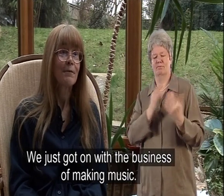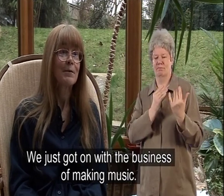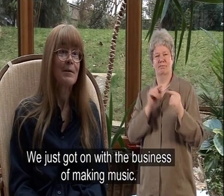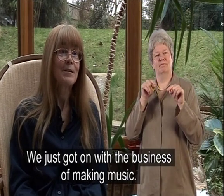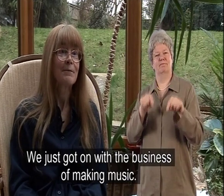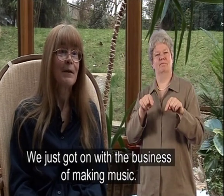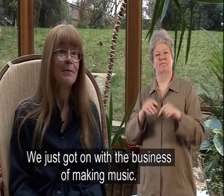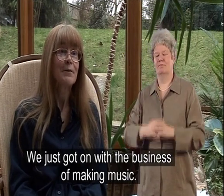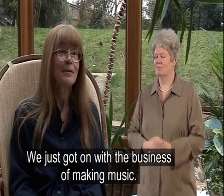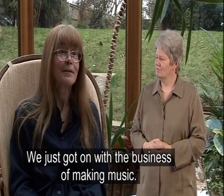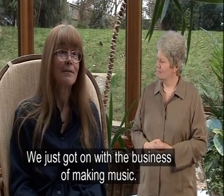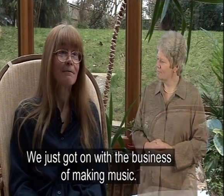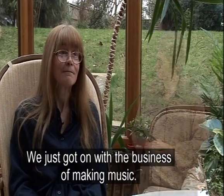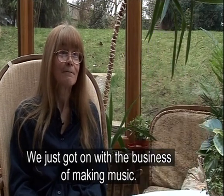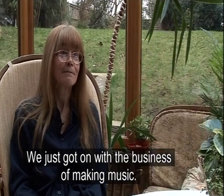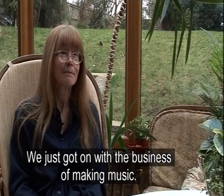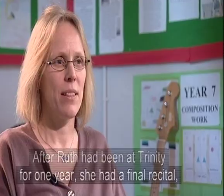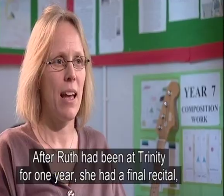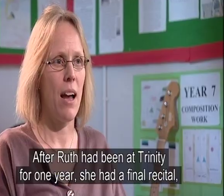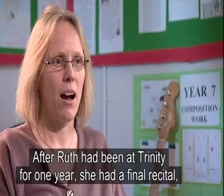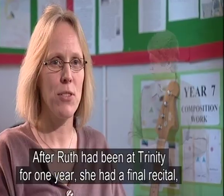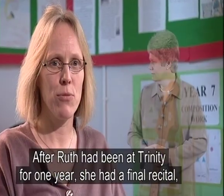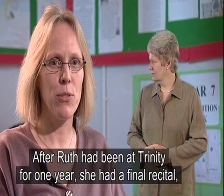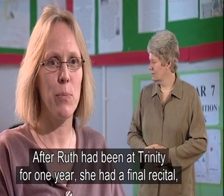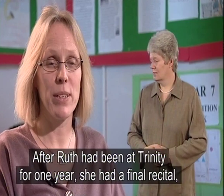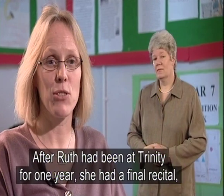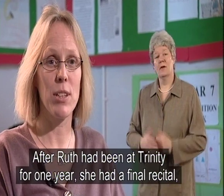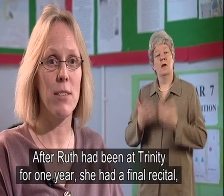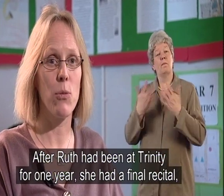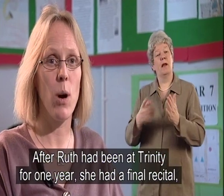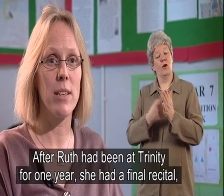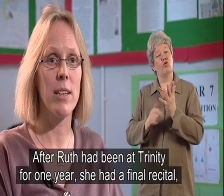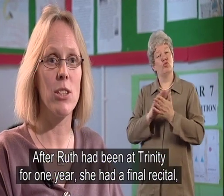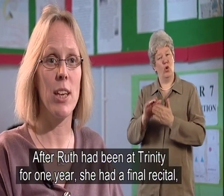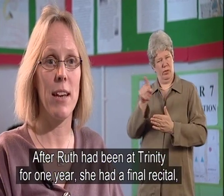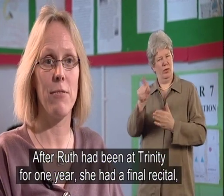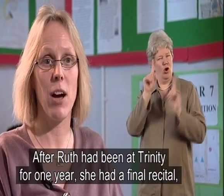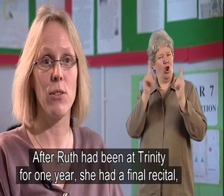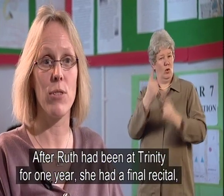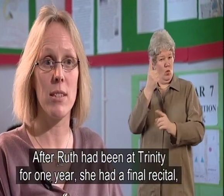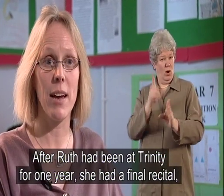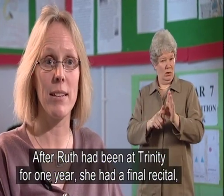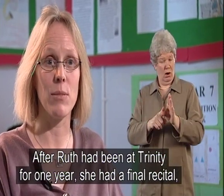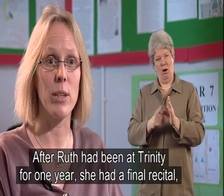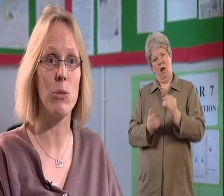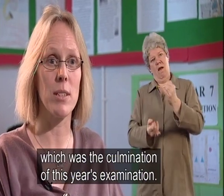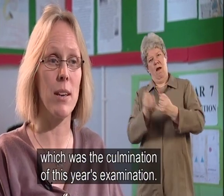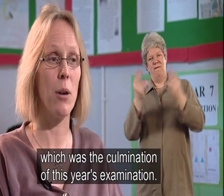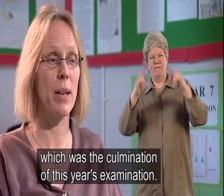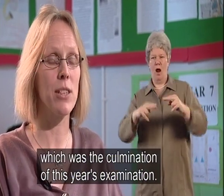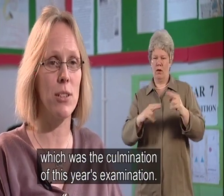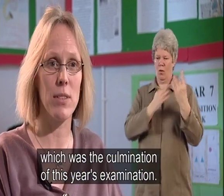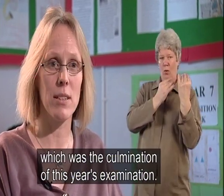We just got on with the business of making music. After Ruth had been at Trinity for 1 year, she had a final recital, which